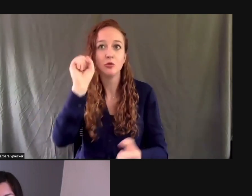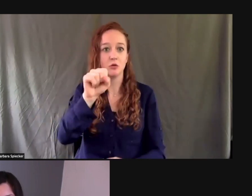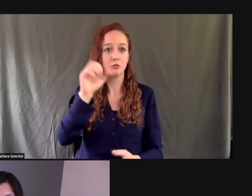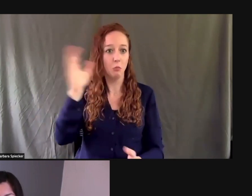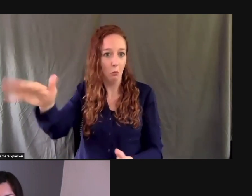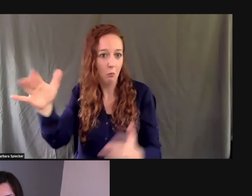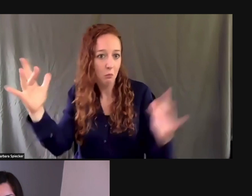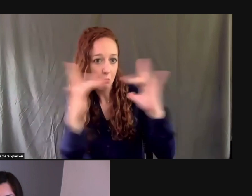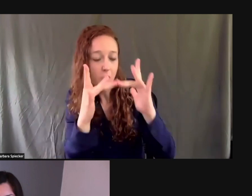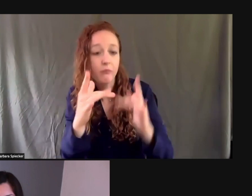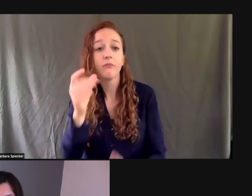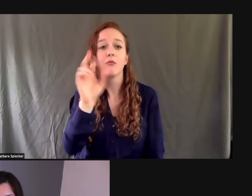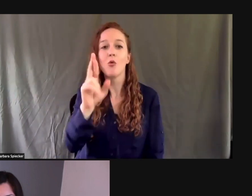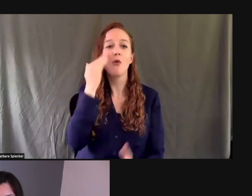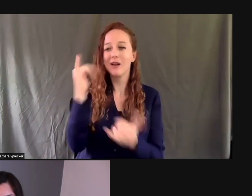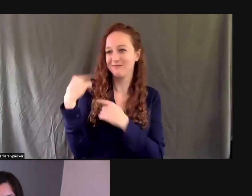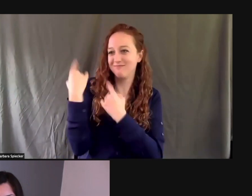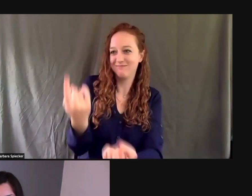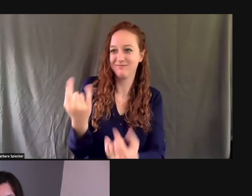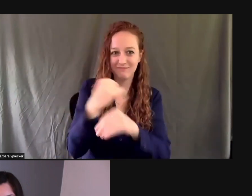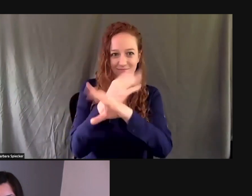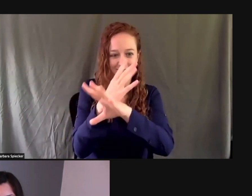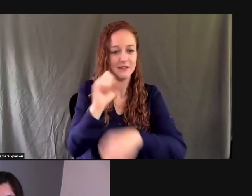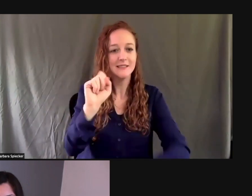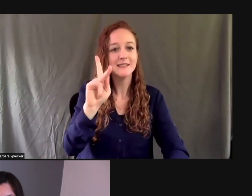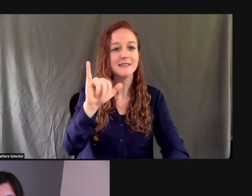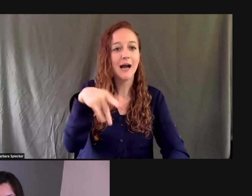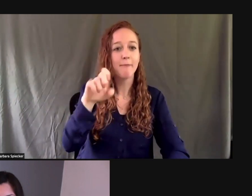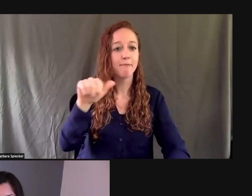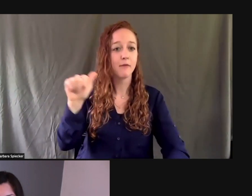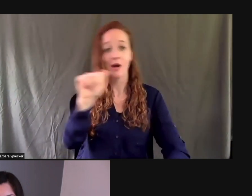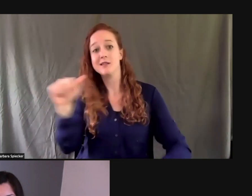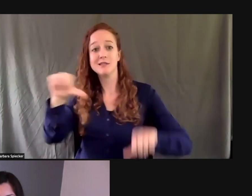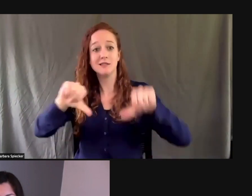So I'm a civil engineer who's